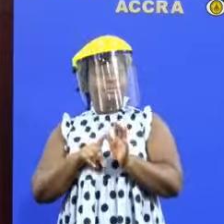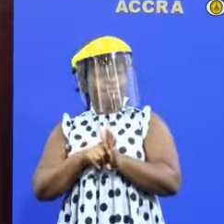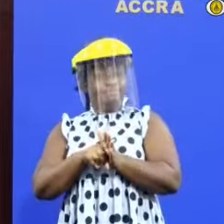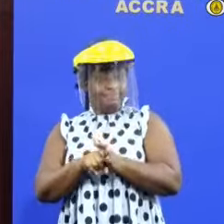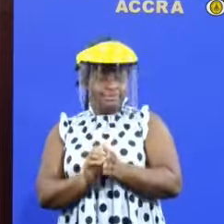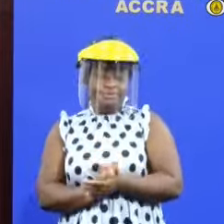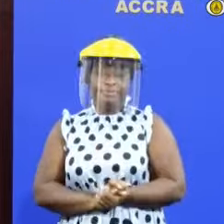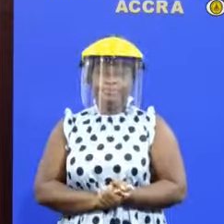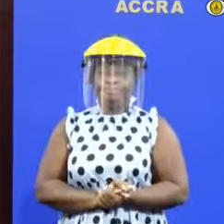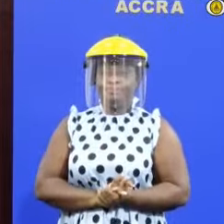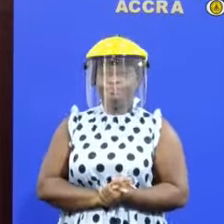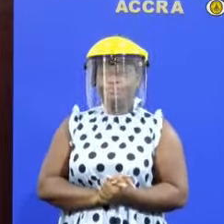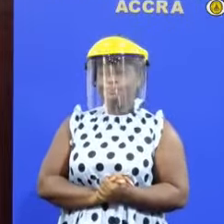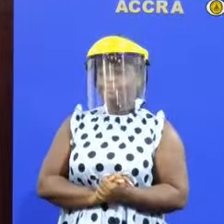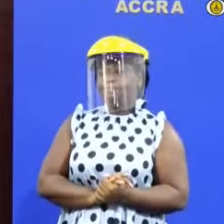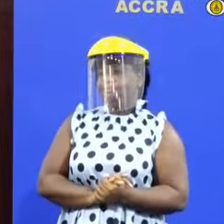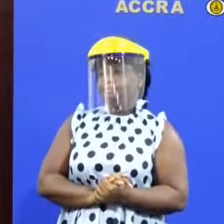reduced.